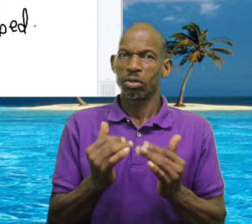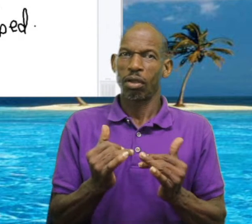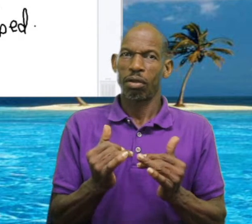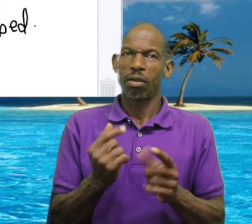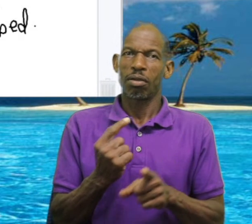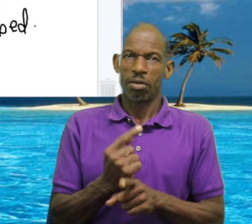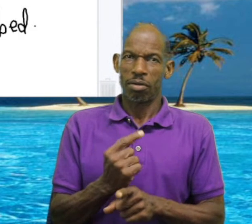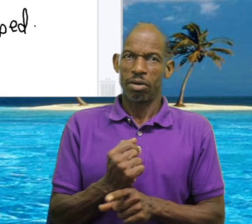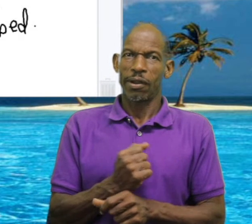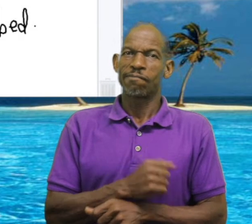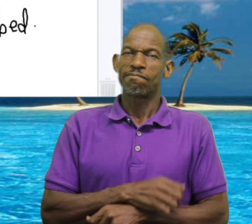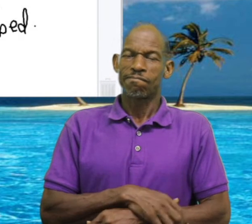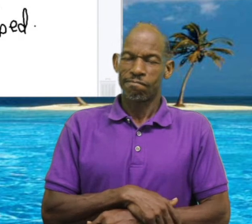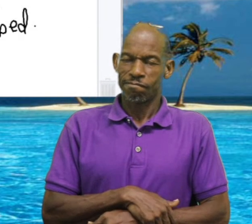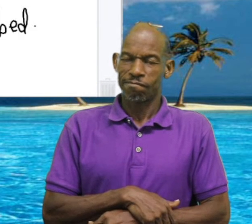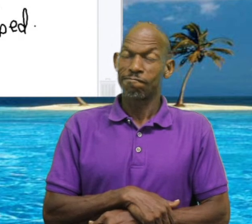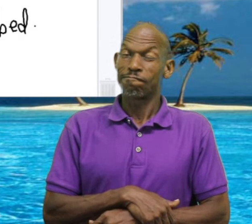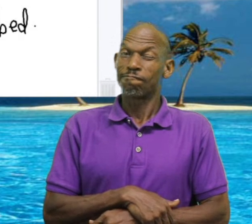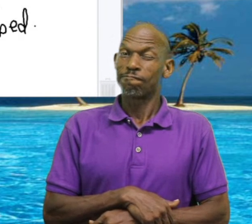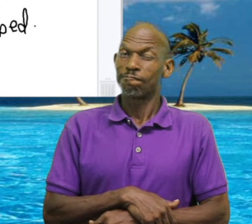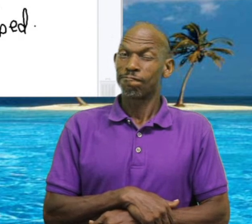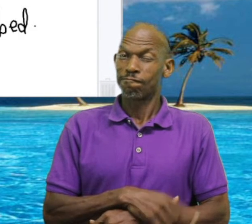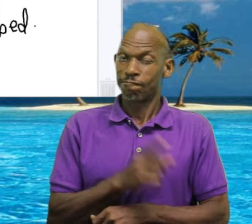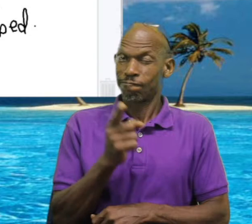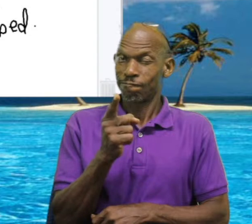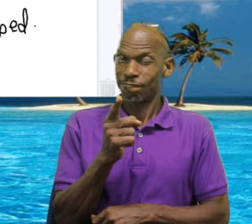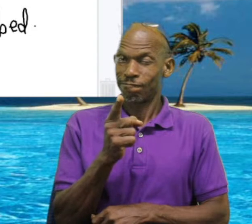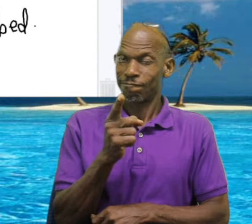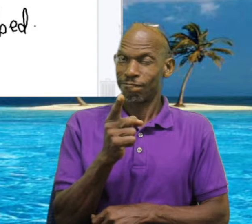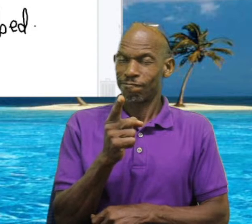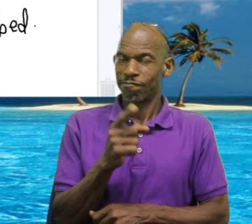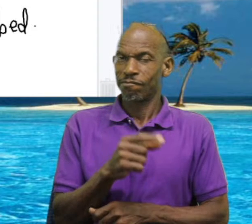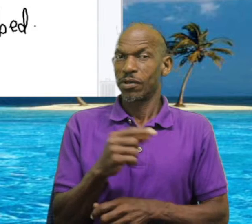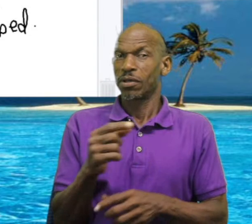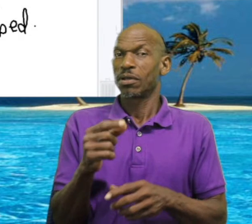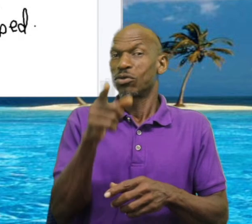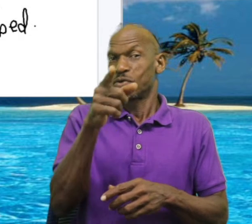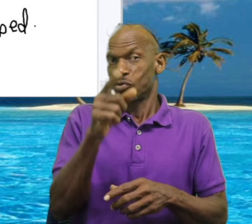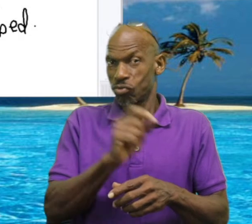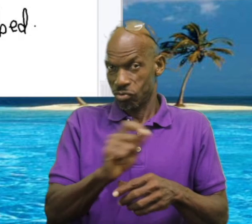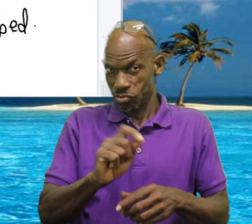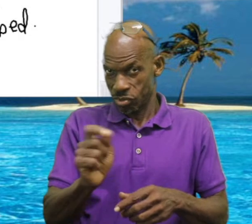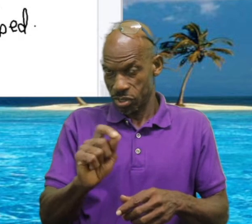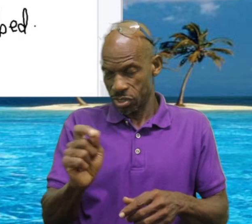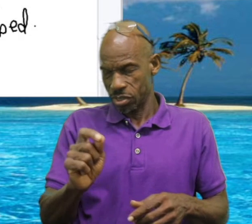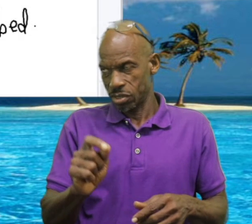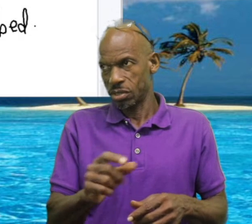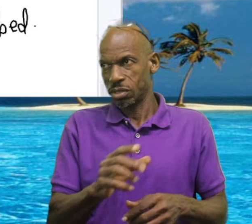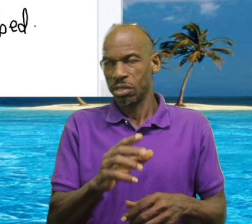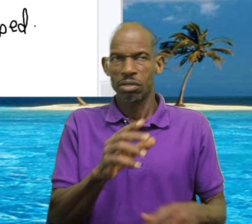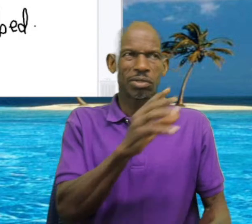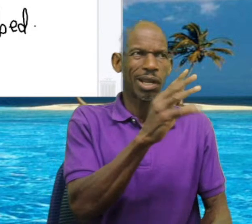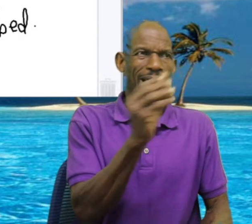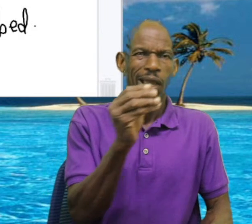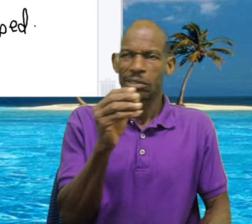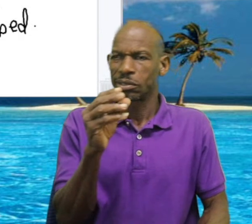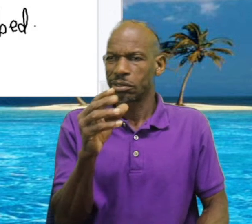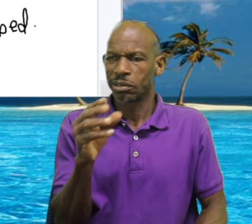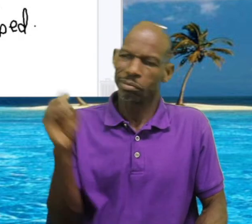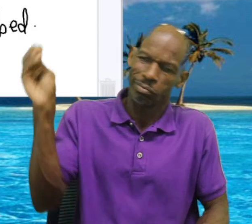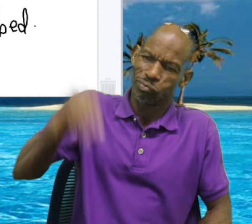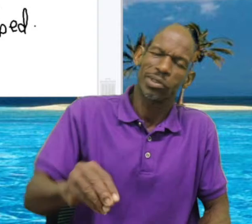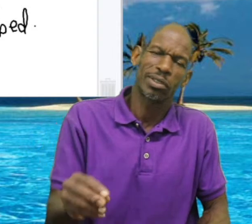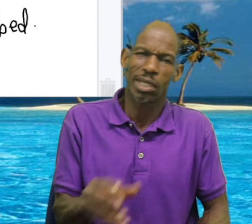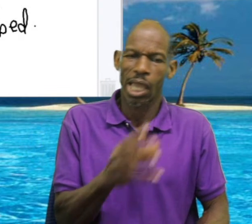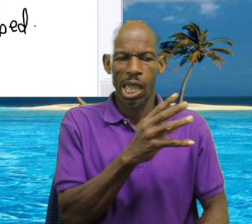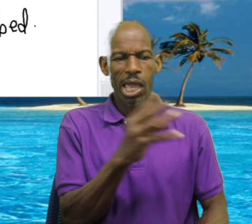be nouns joining. Okay, so when you're writing your sentences and you're using and, don't just throw and all